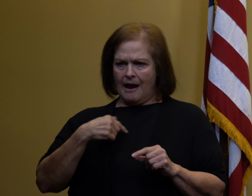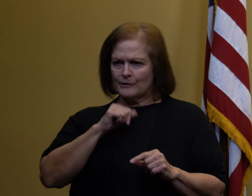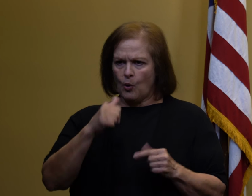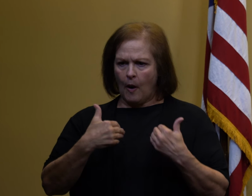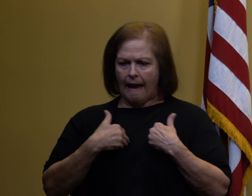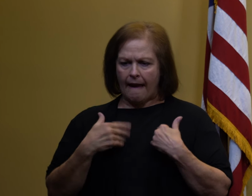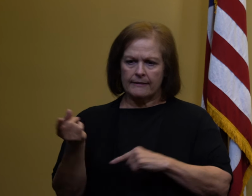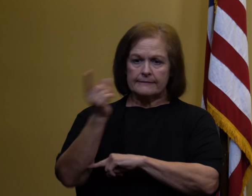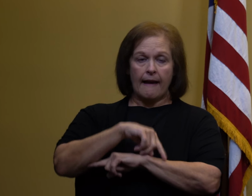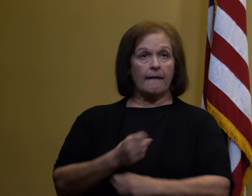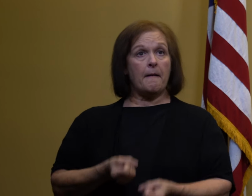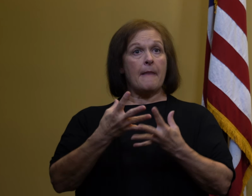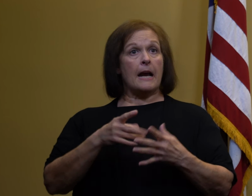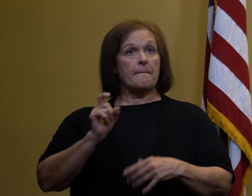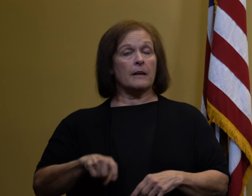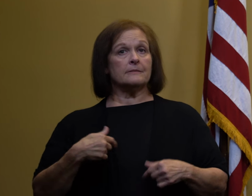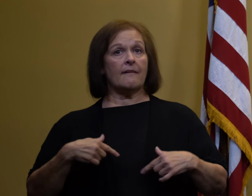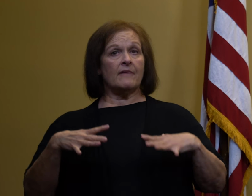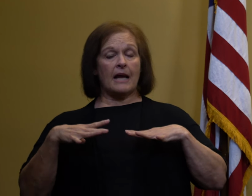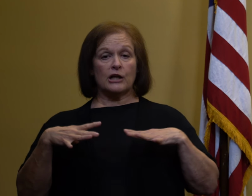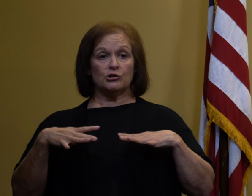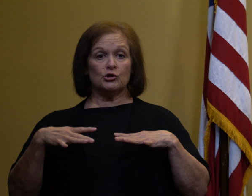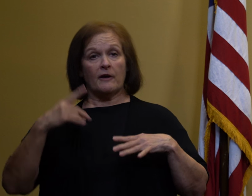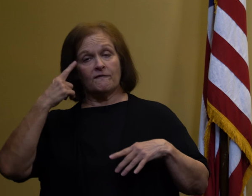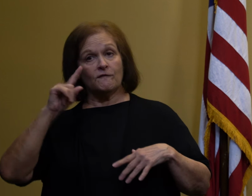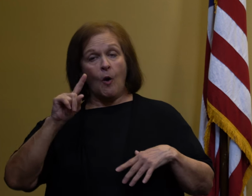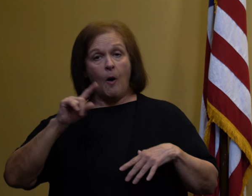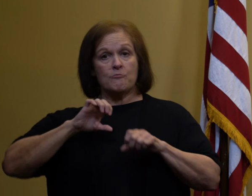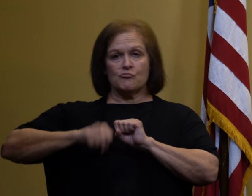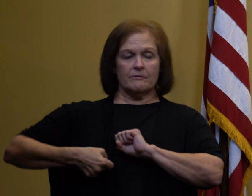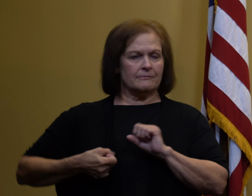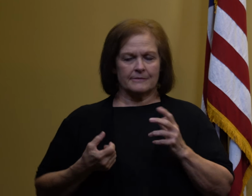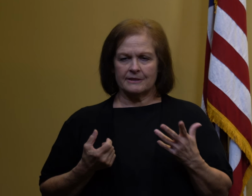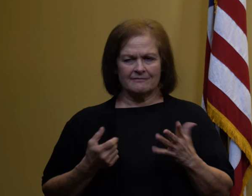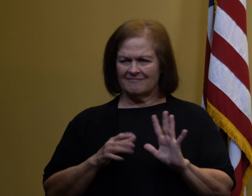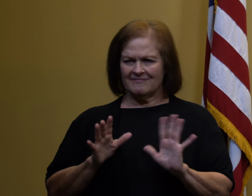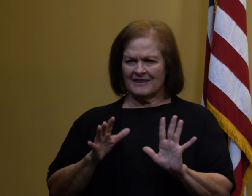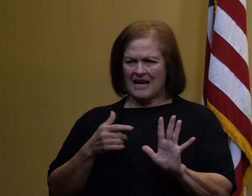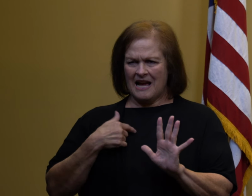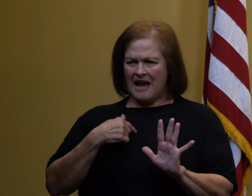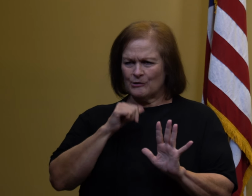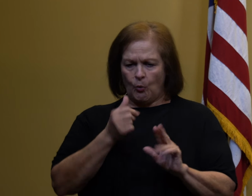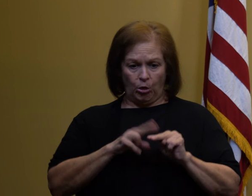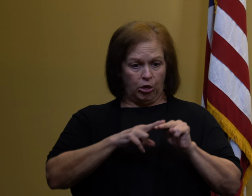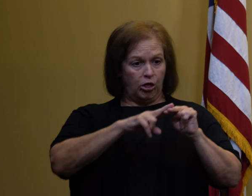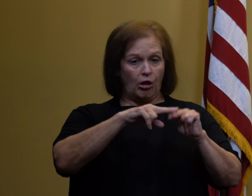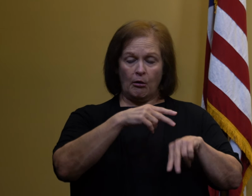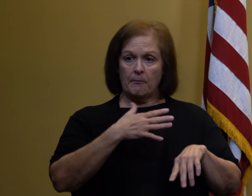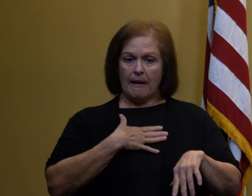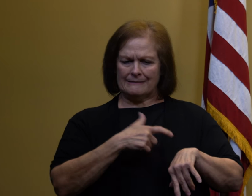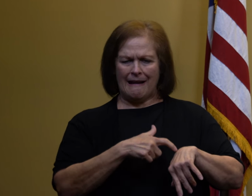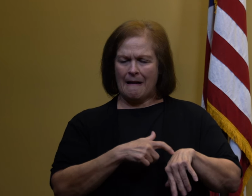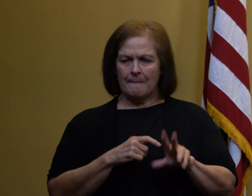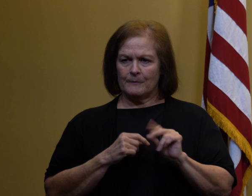accrued in terms of vacation or bereavement, or I don't stack up time like that because I'm